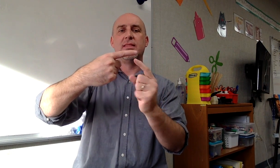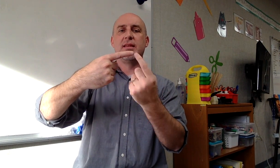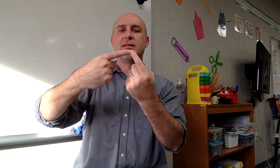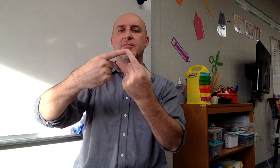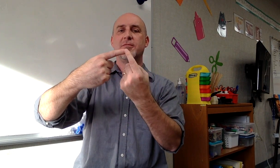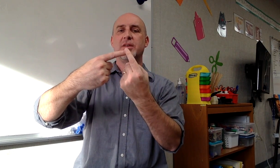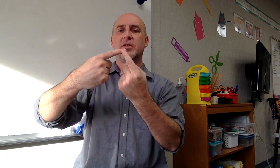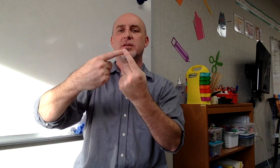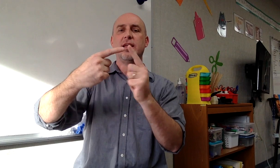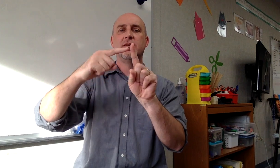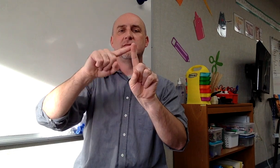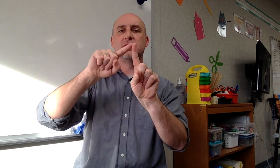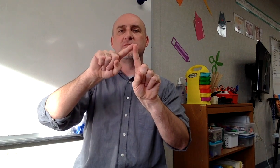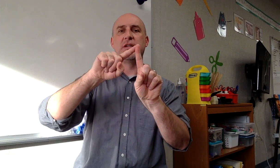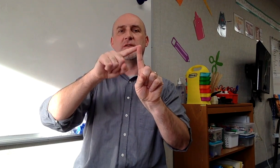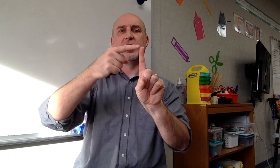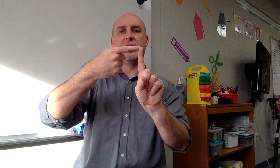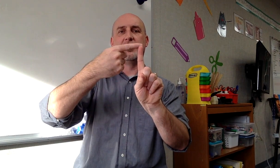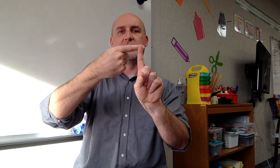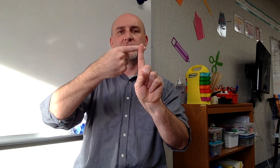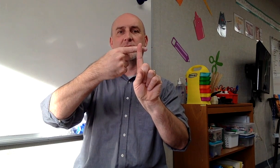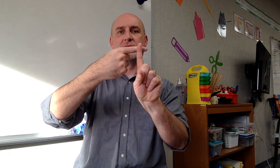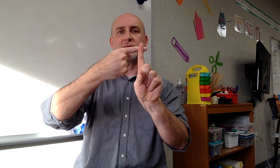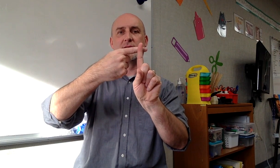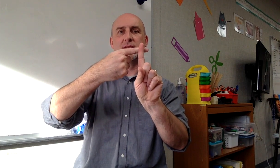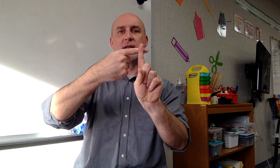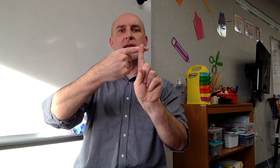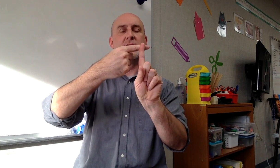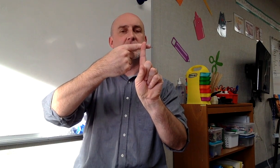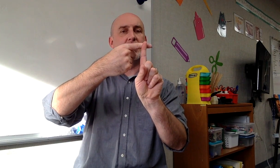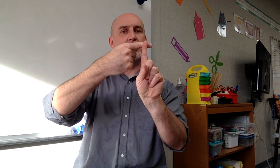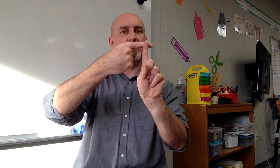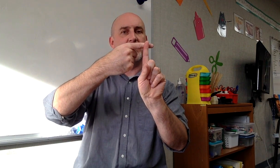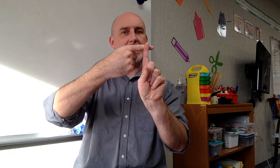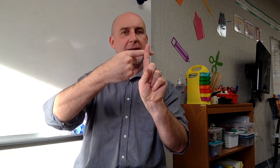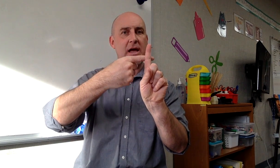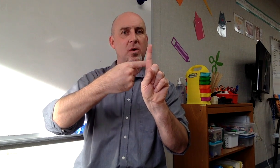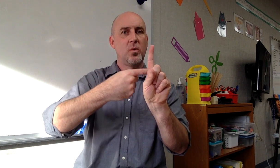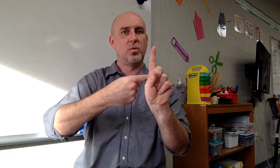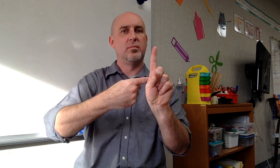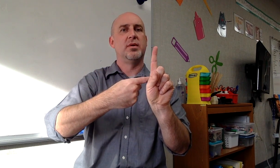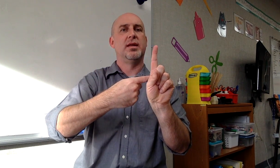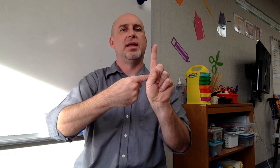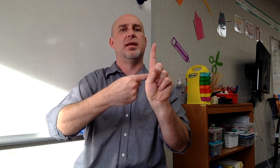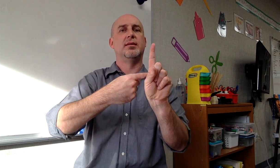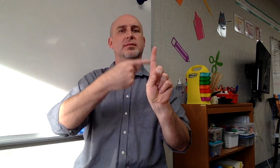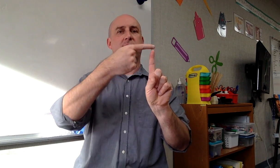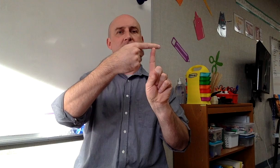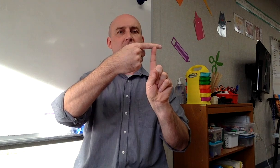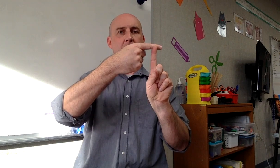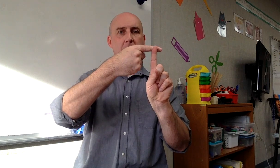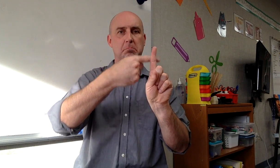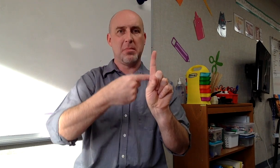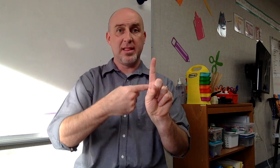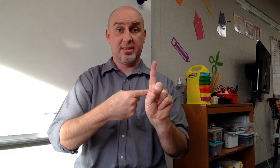then fingernail to fingernail. It's going to move down my hand.